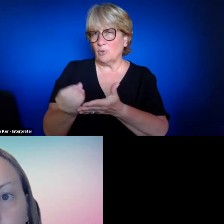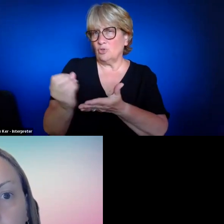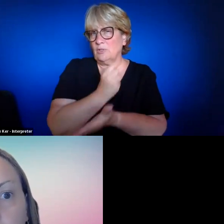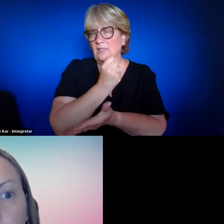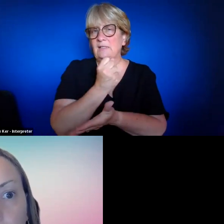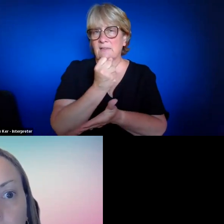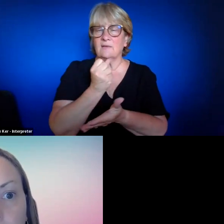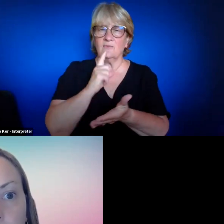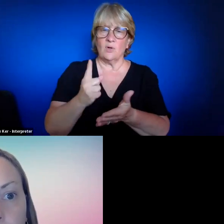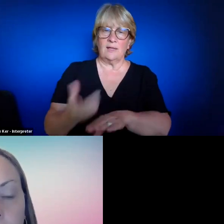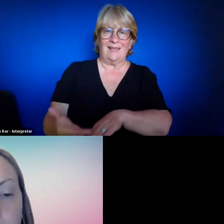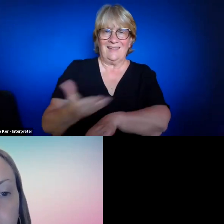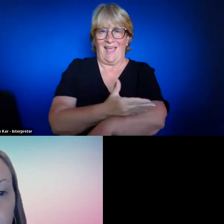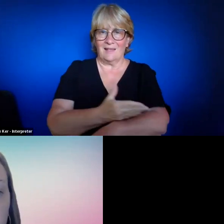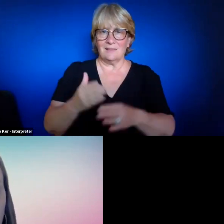that community.